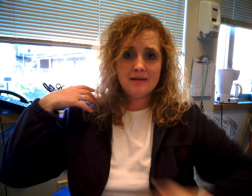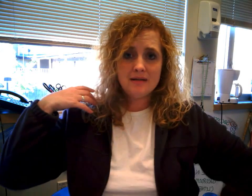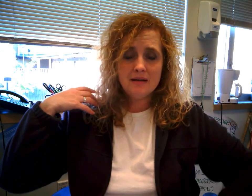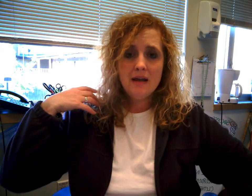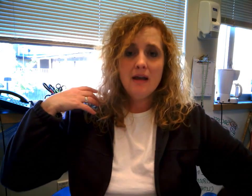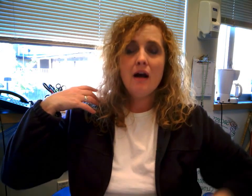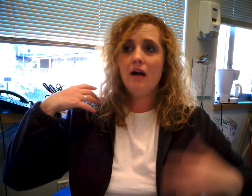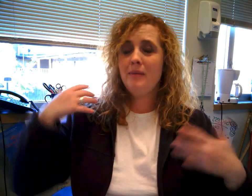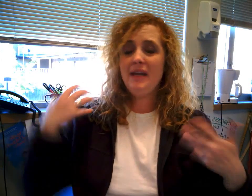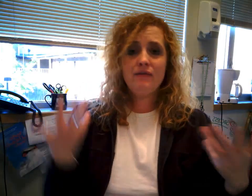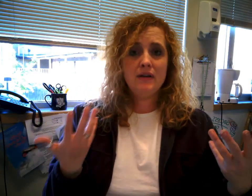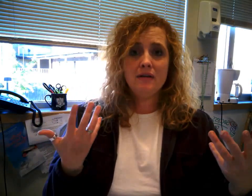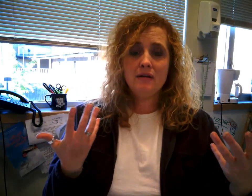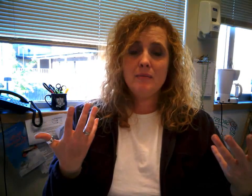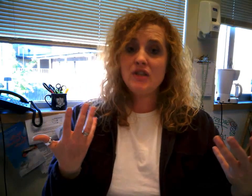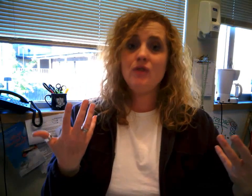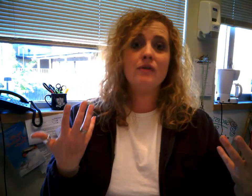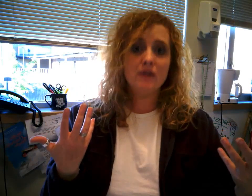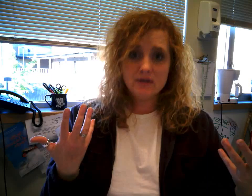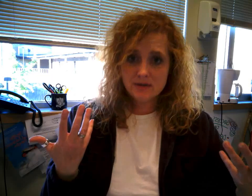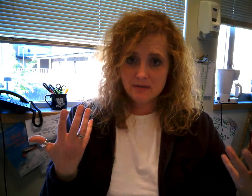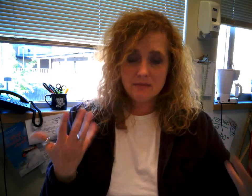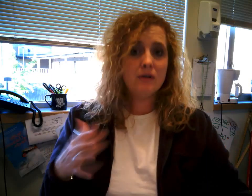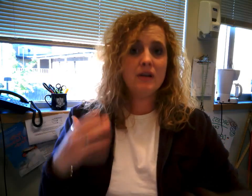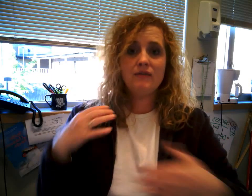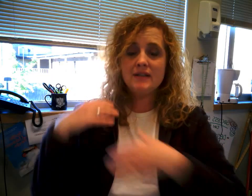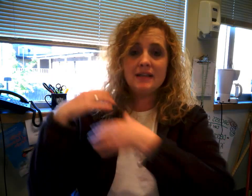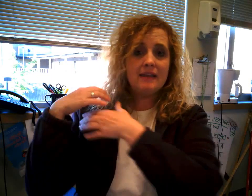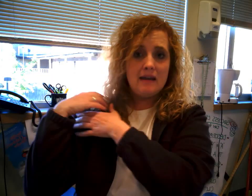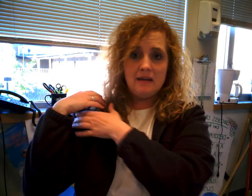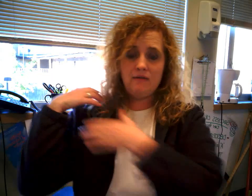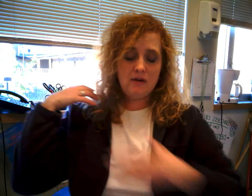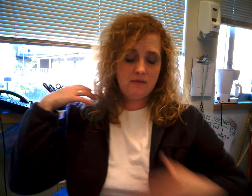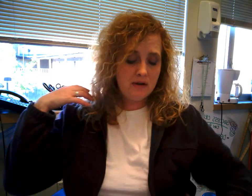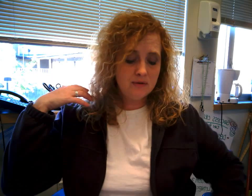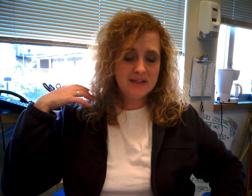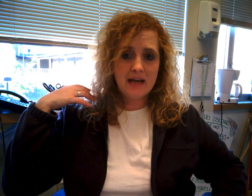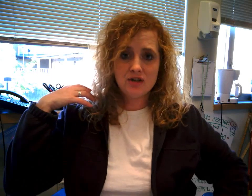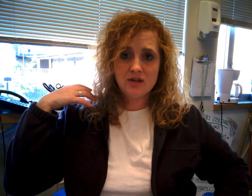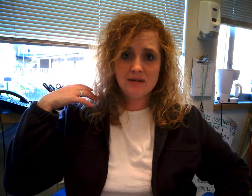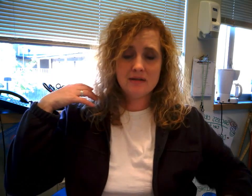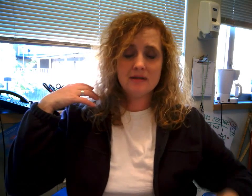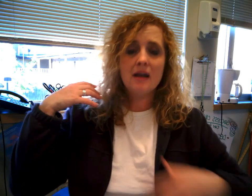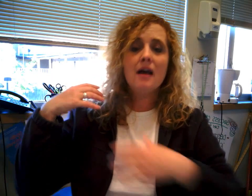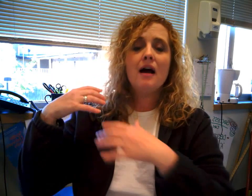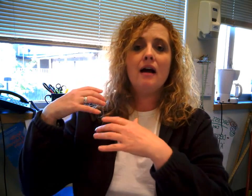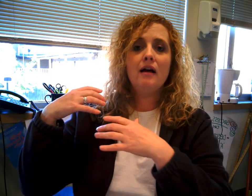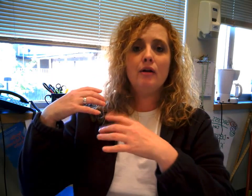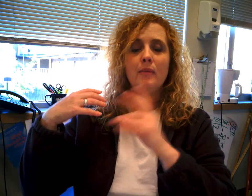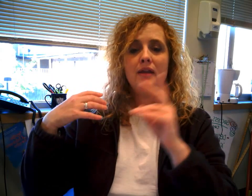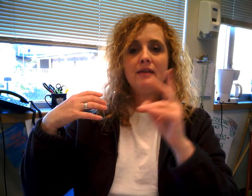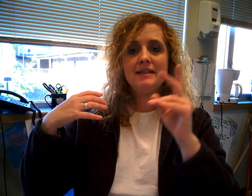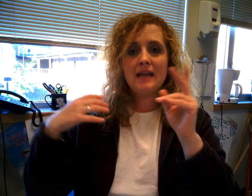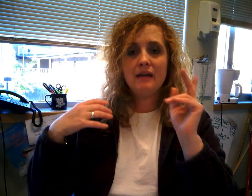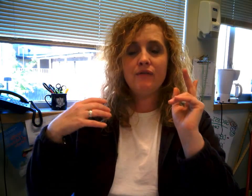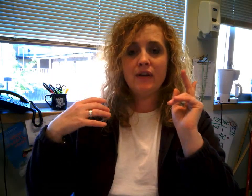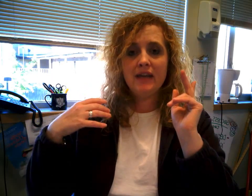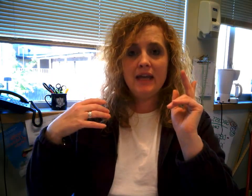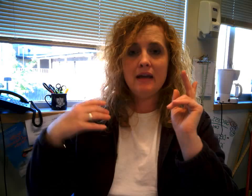and you just kind of do a circle. It's not straight ahead, it's this way. Okay, not this